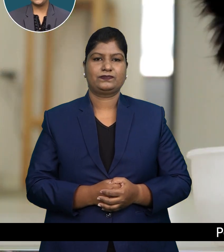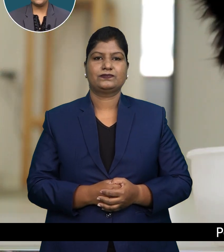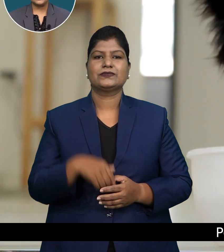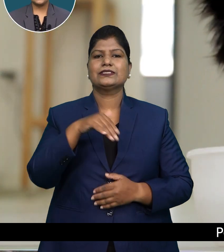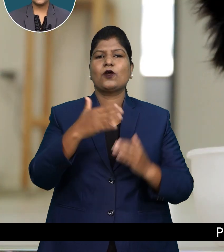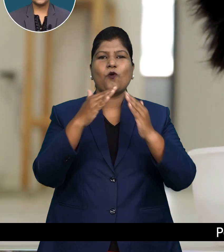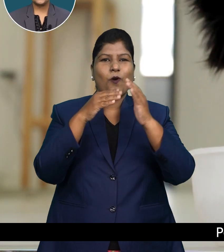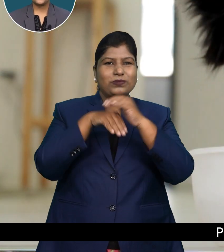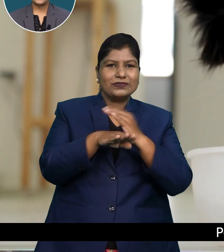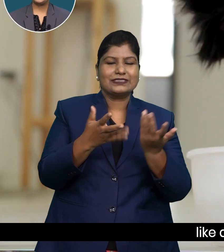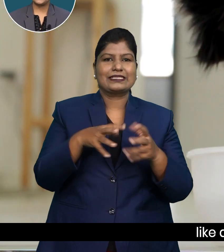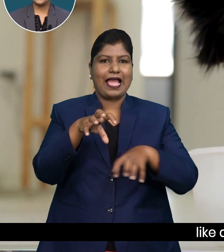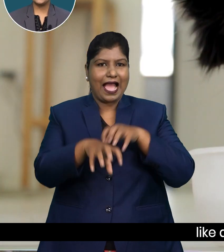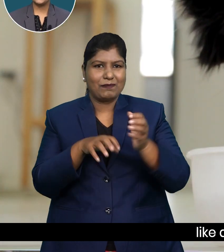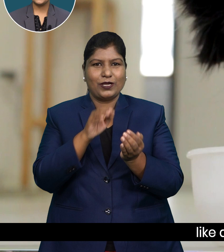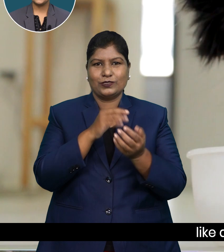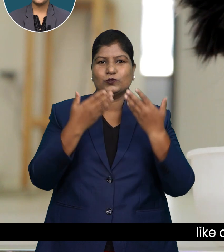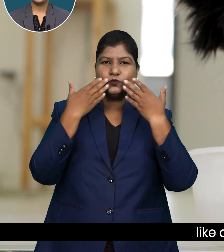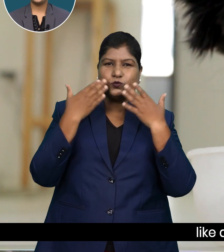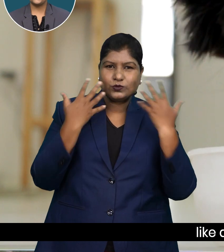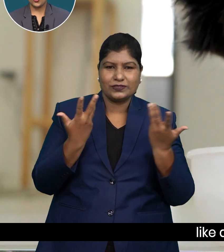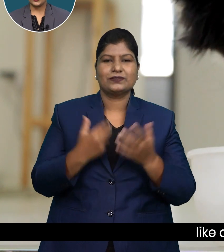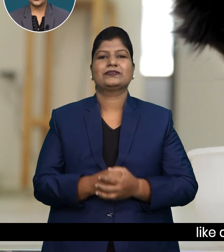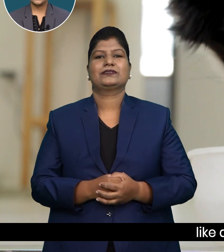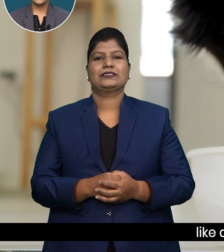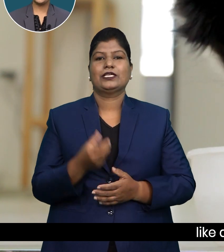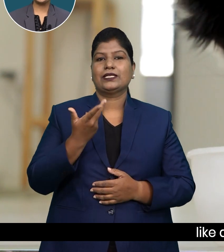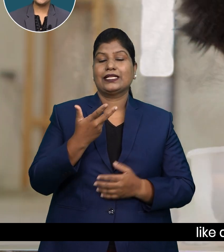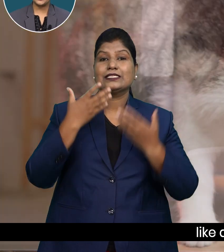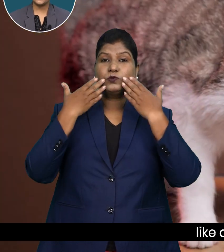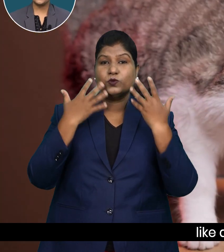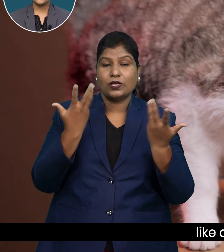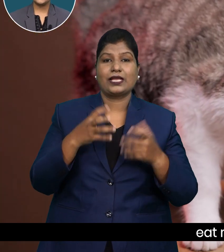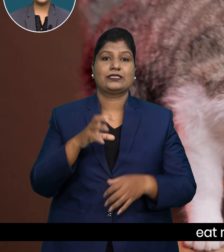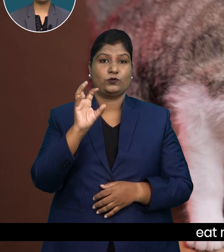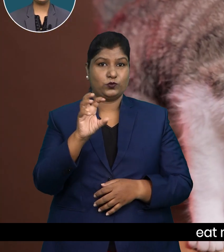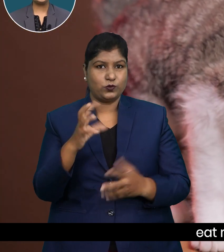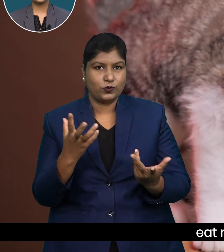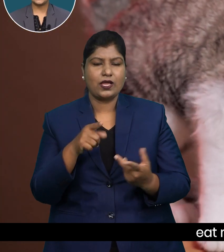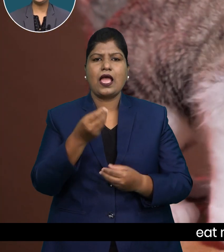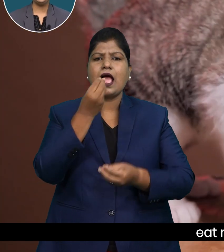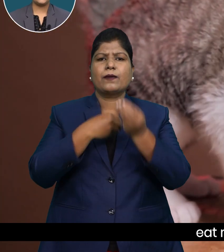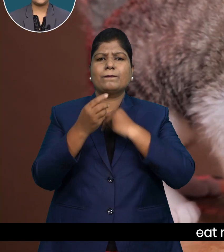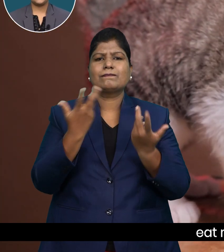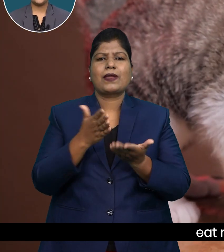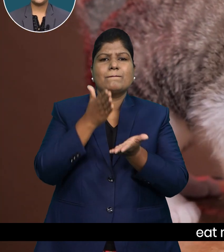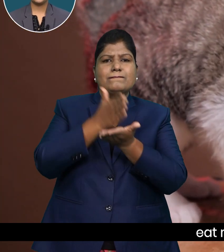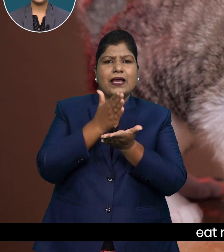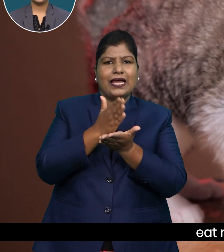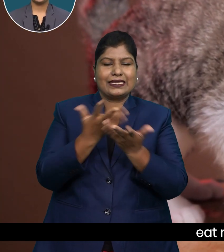Pet animals like dogs and cats eat meat and